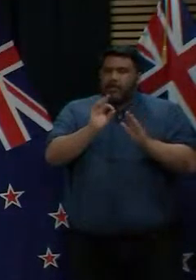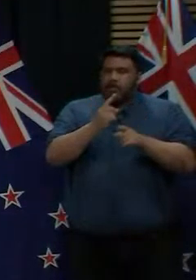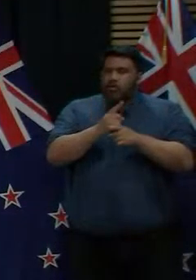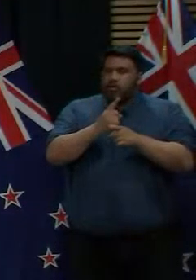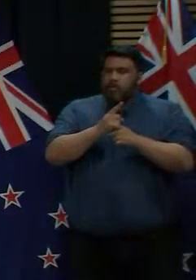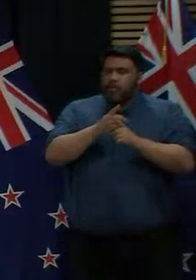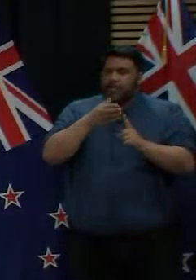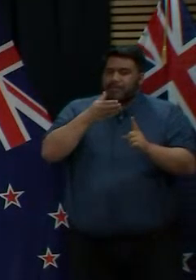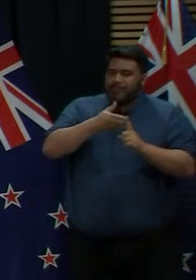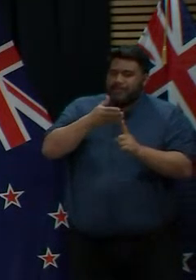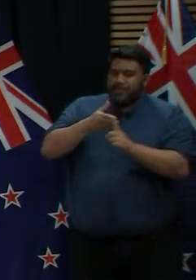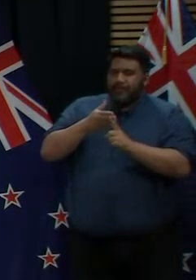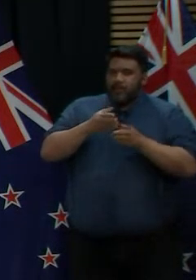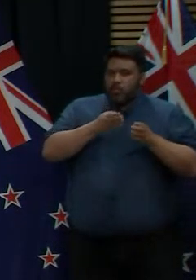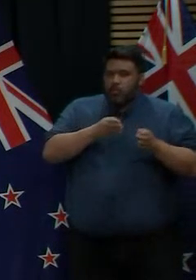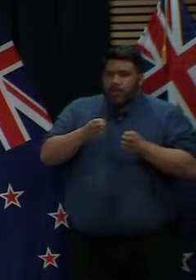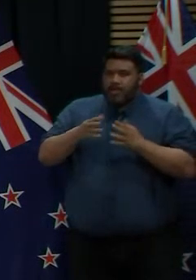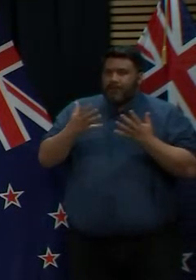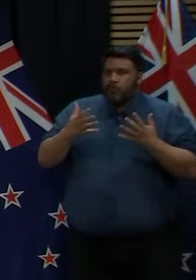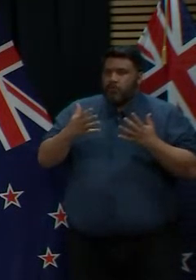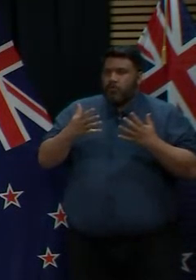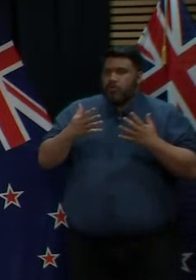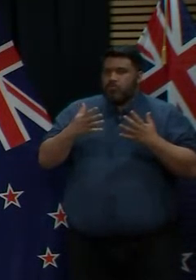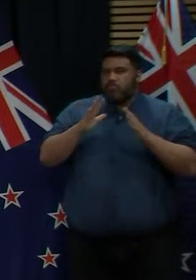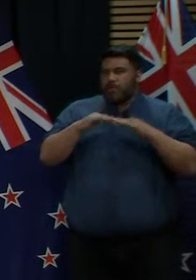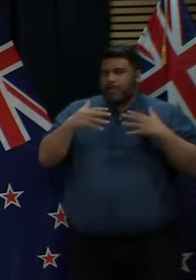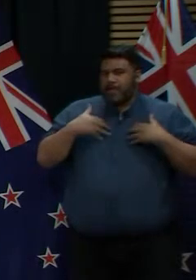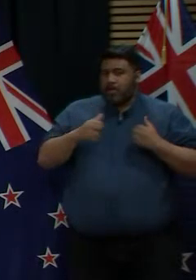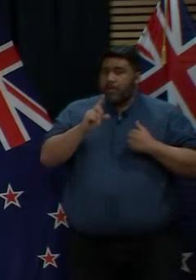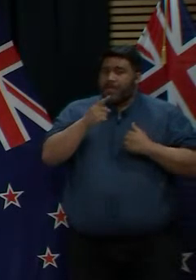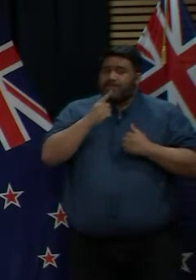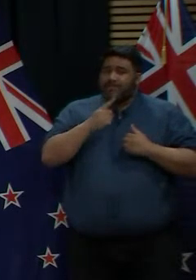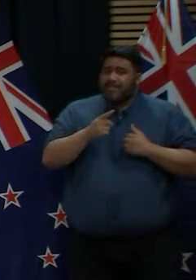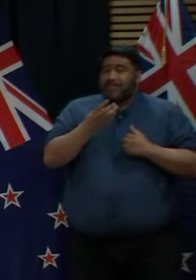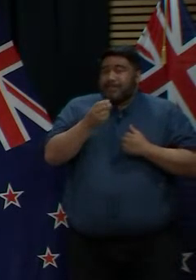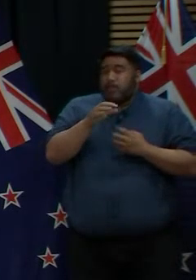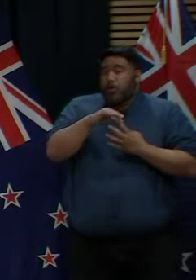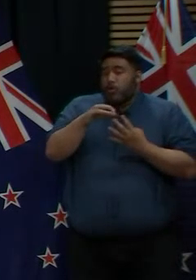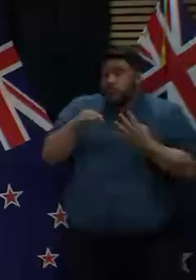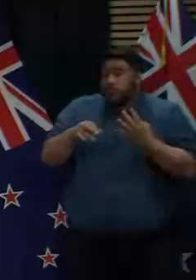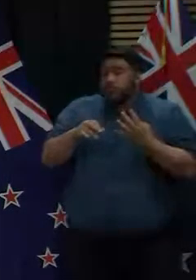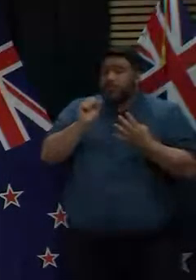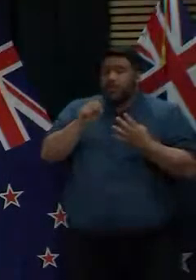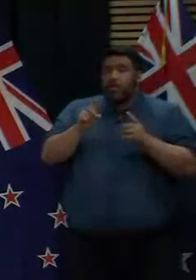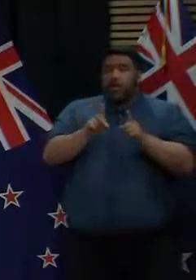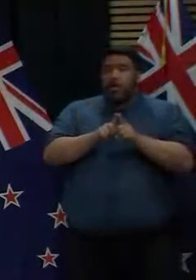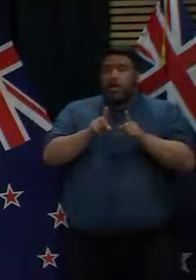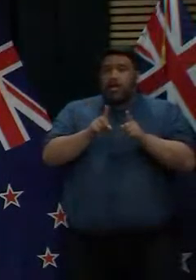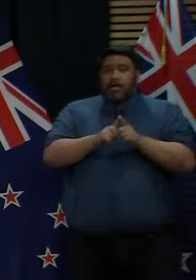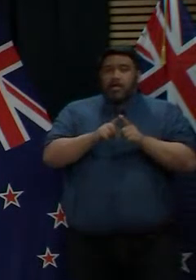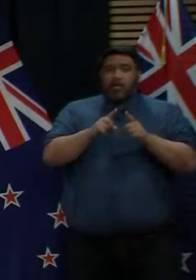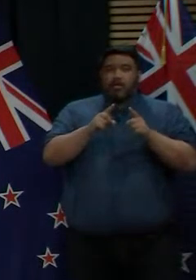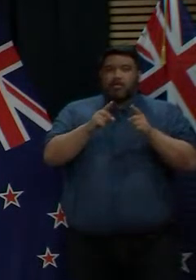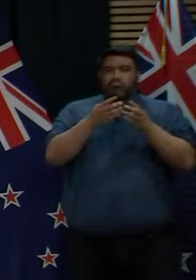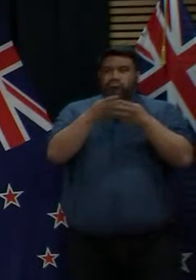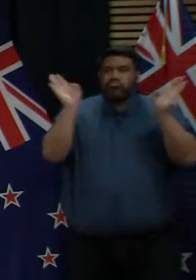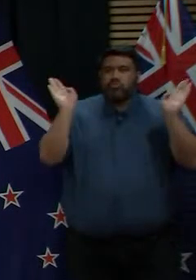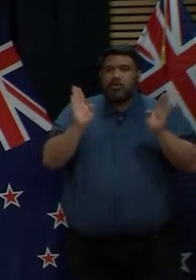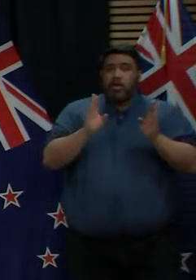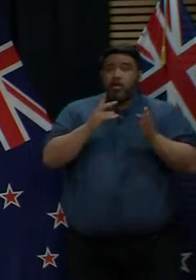public health measure as for what those baseline measures might be, but it mentions a couple of options, including widespread rapid testing